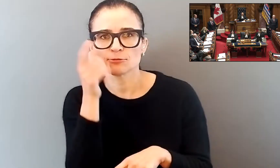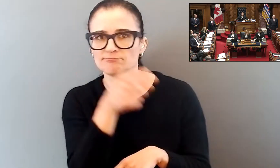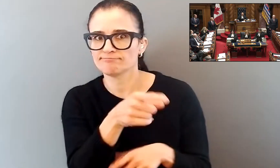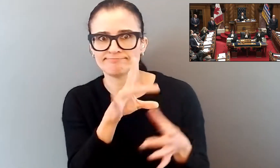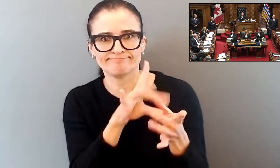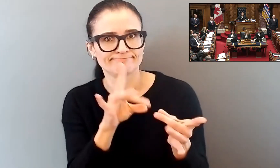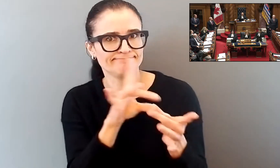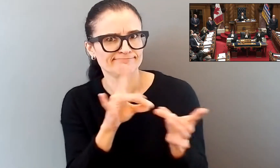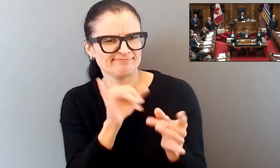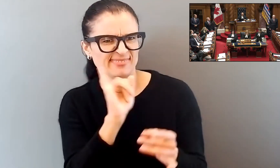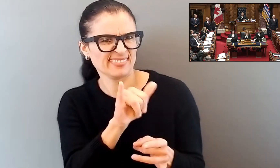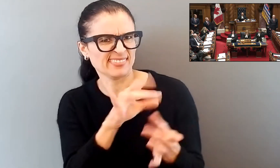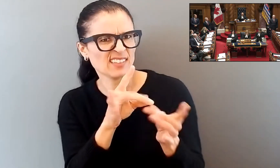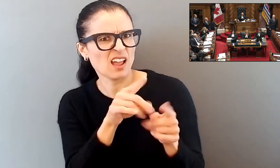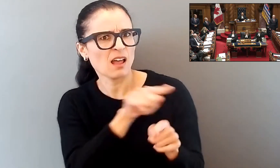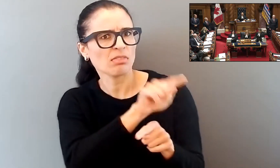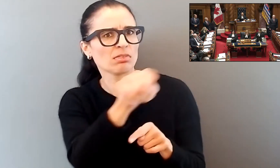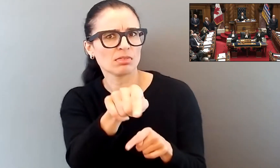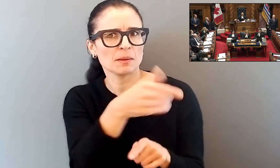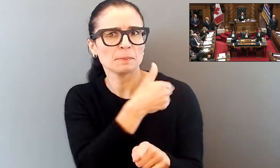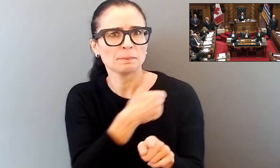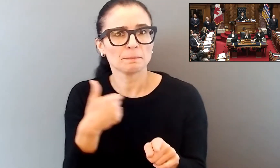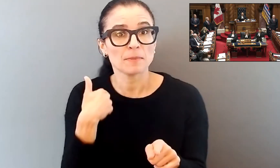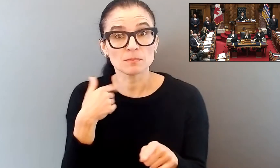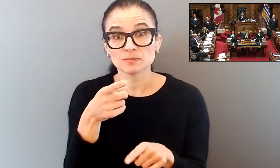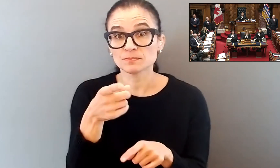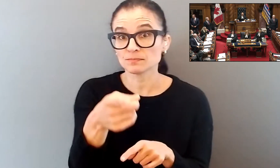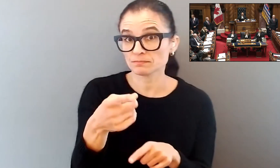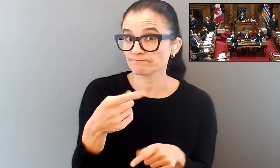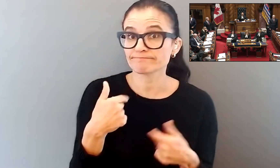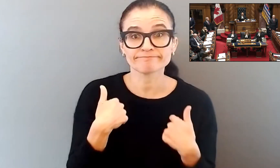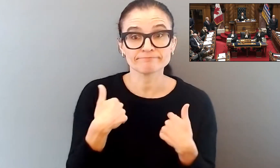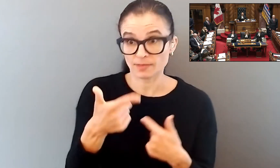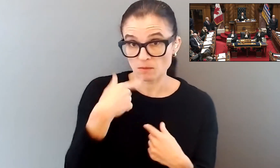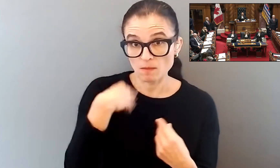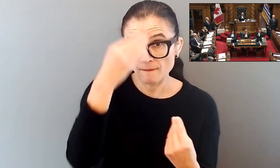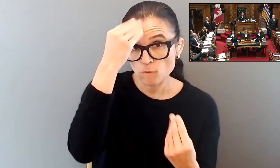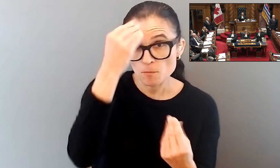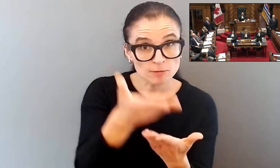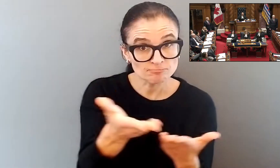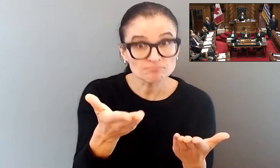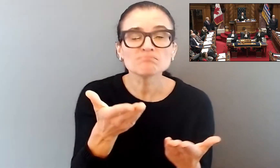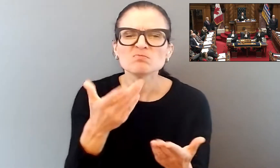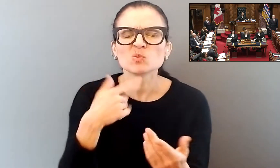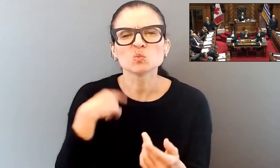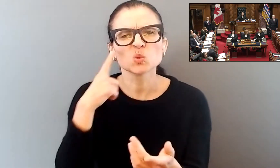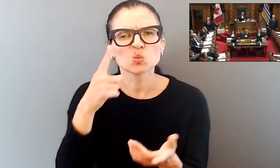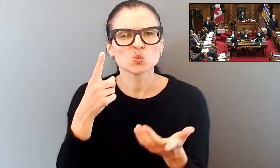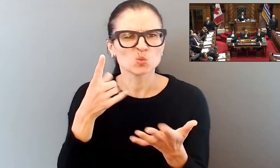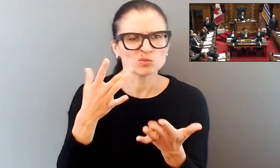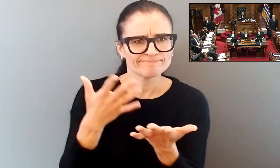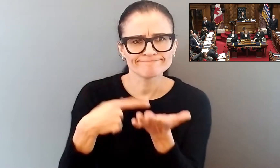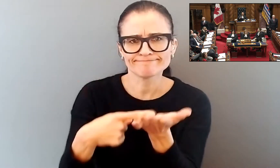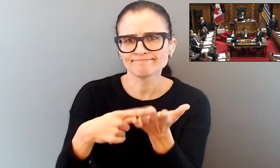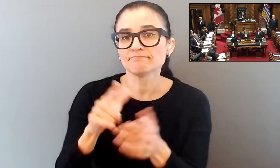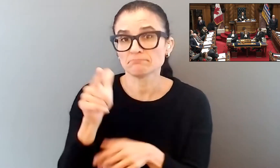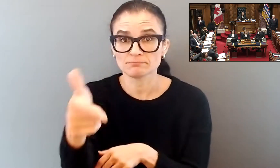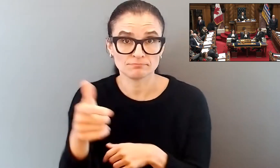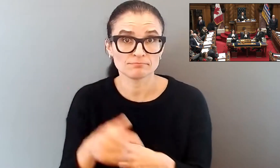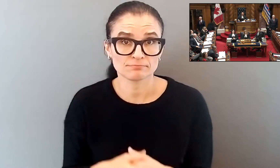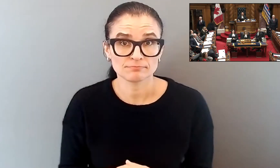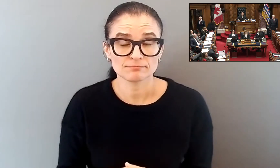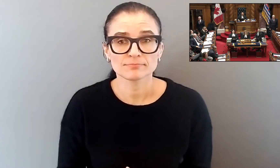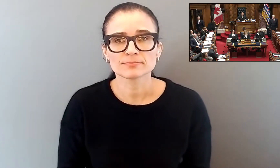If you have more information, provide to the chair. We'll deal with that later. Okay? Yeah. Yeah.